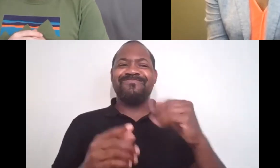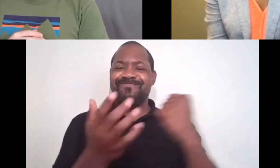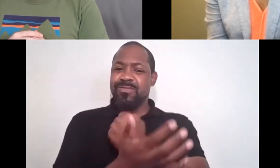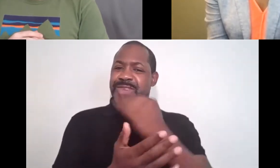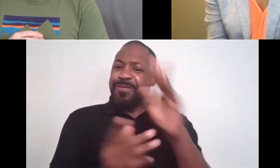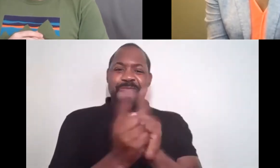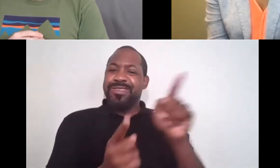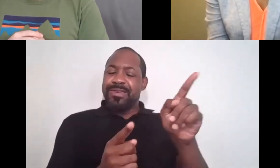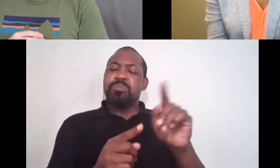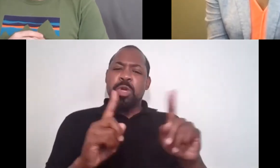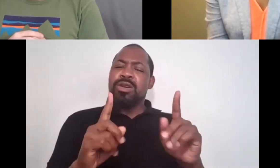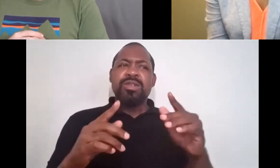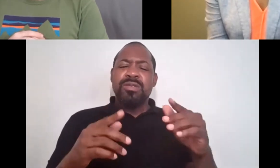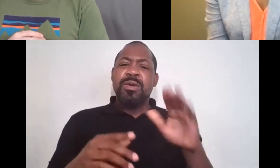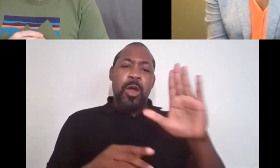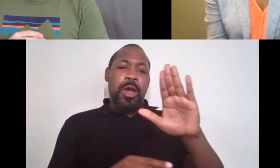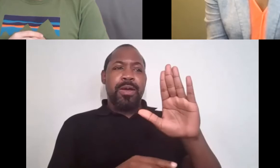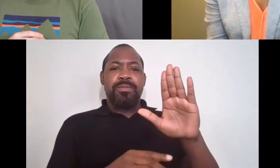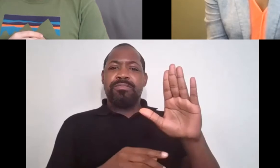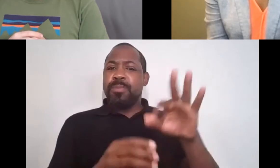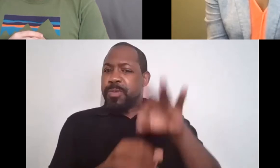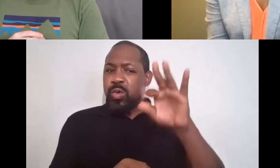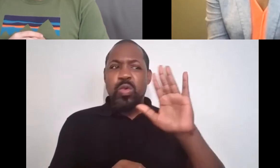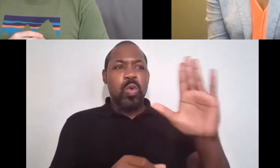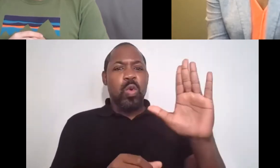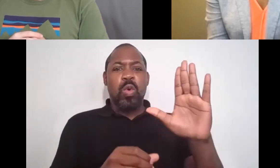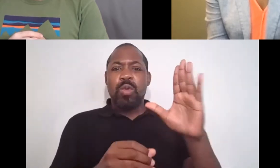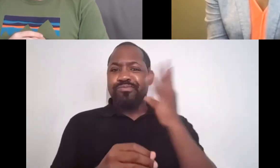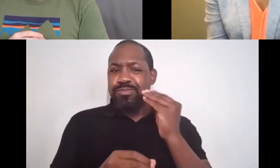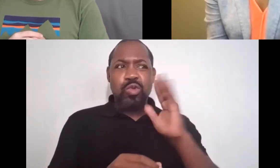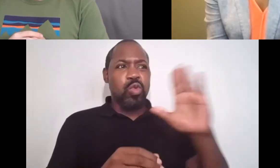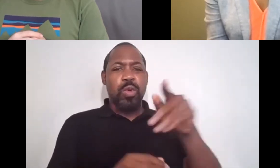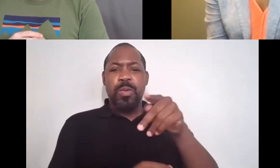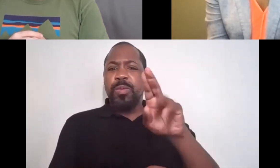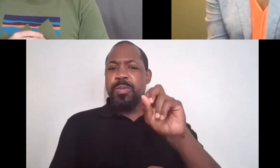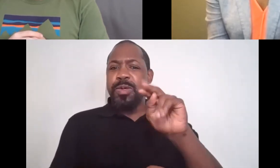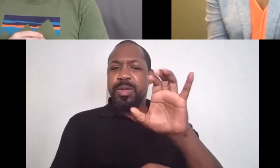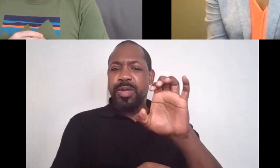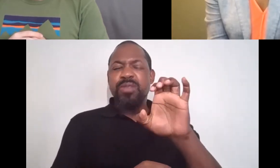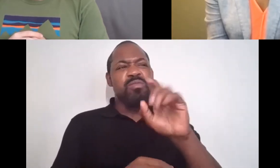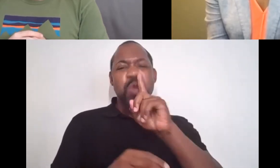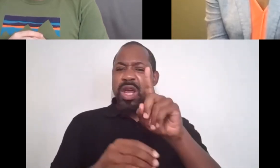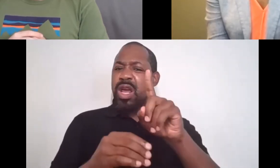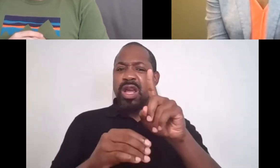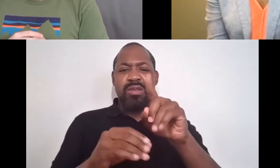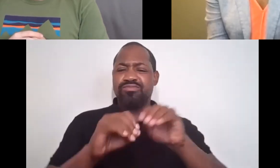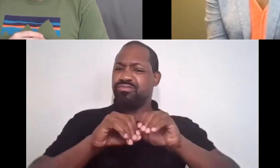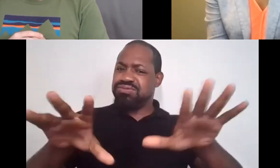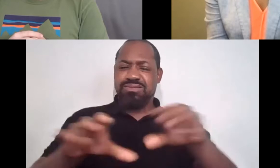honor. But sadly, I didn't get a chance to meet him. But his spirit, his experience, his